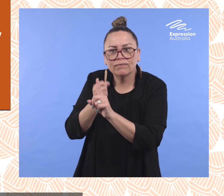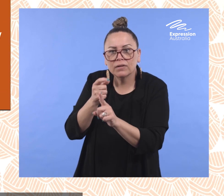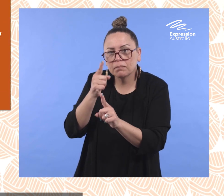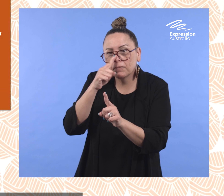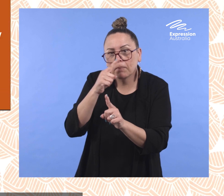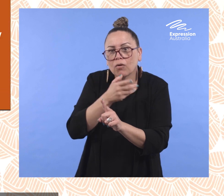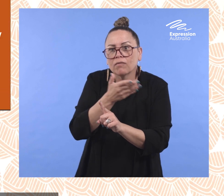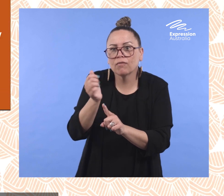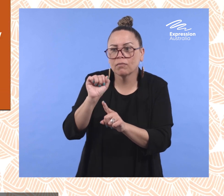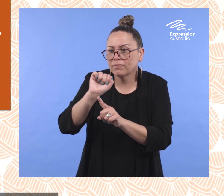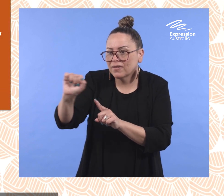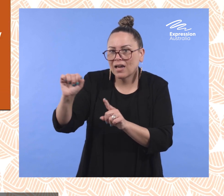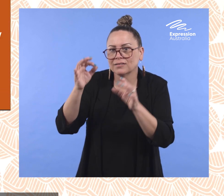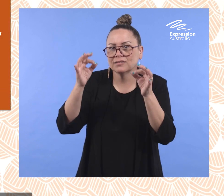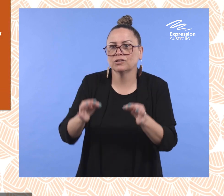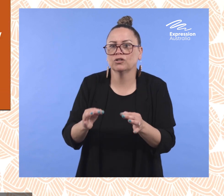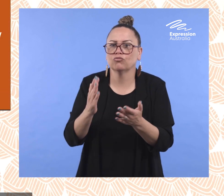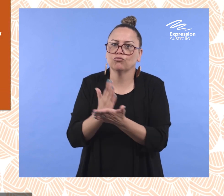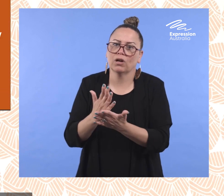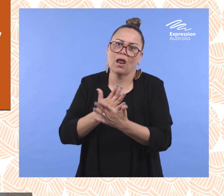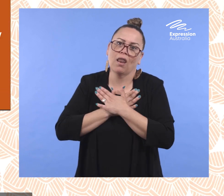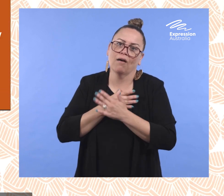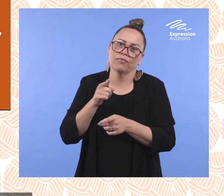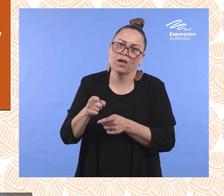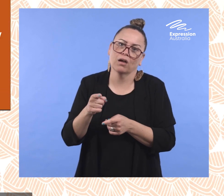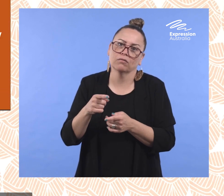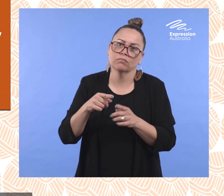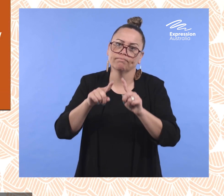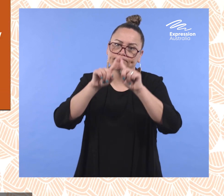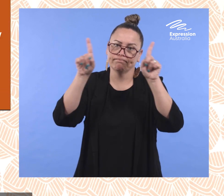me smile already, just seeing that image. Wow. Yeah.